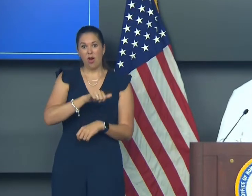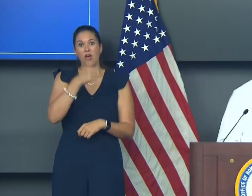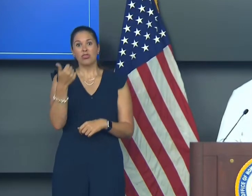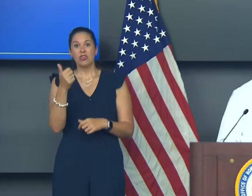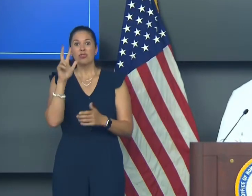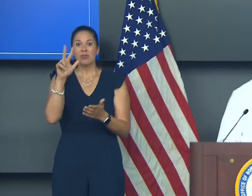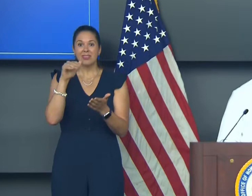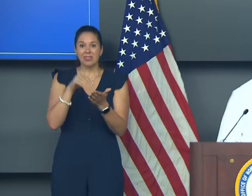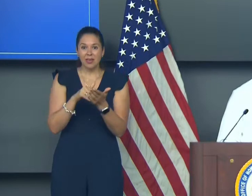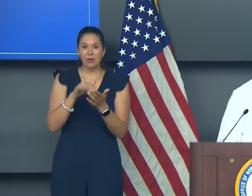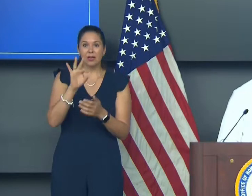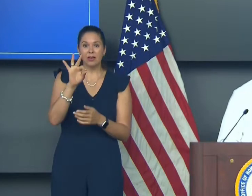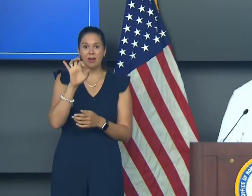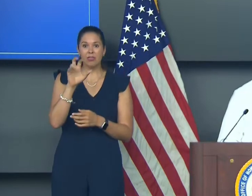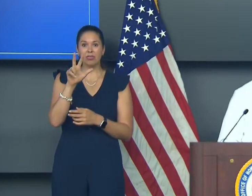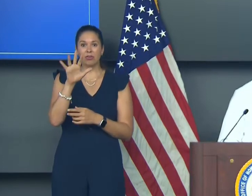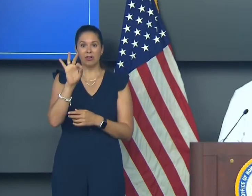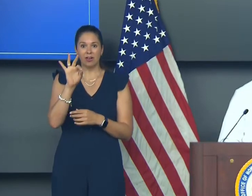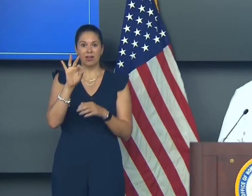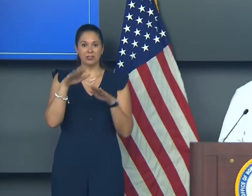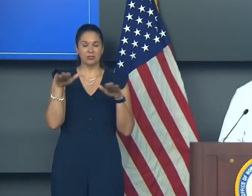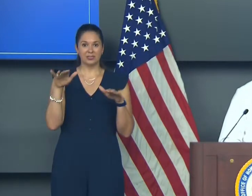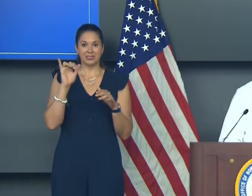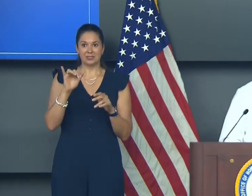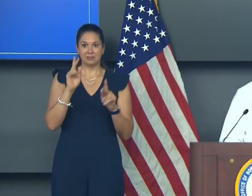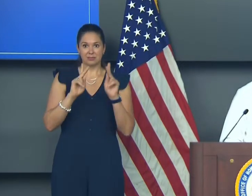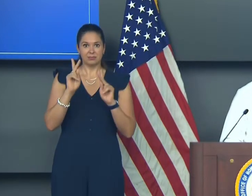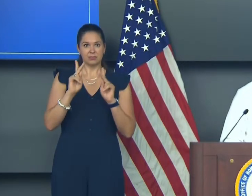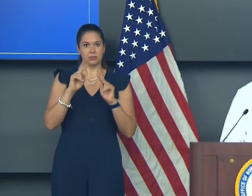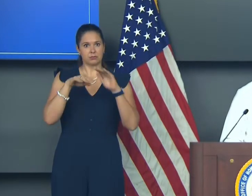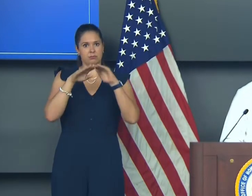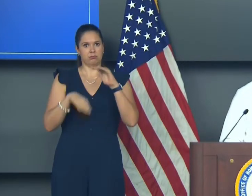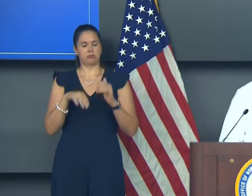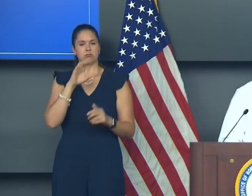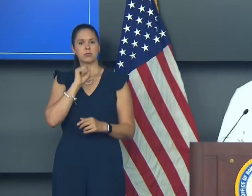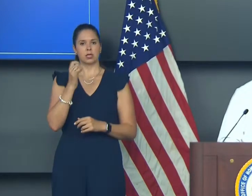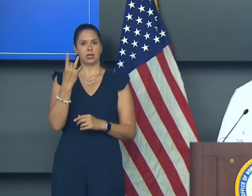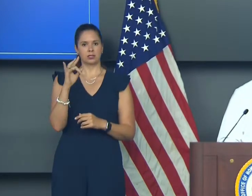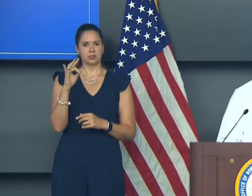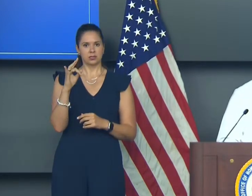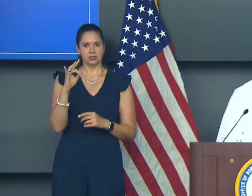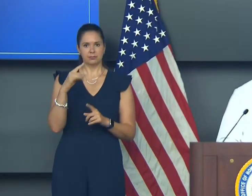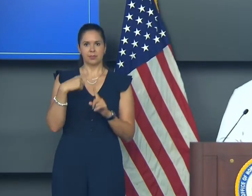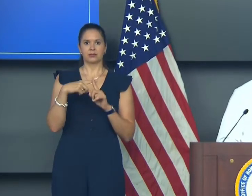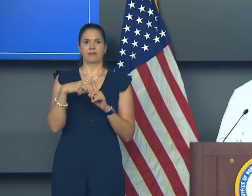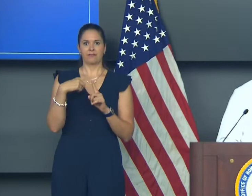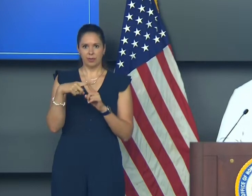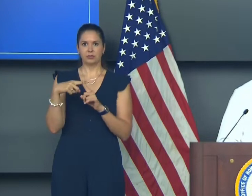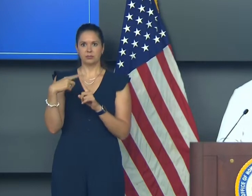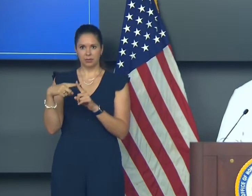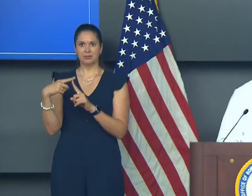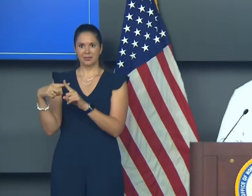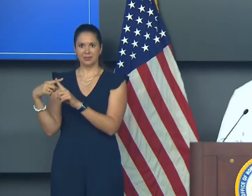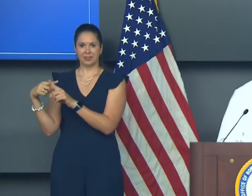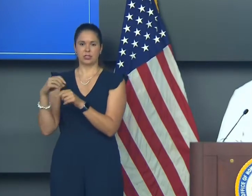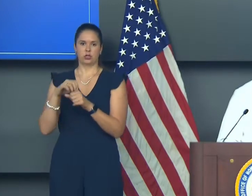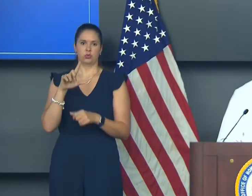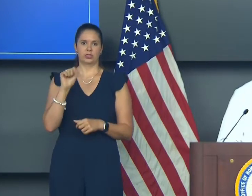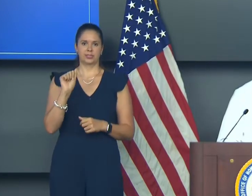3,939 children, these are people below the age of 18, have tested positive in